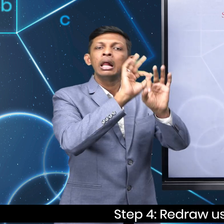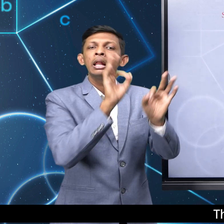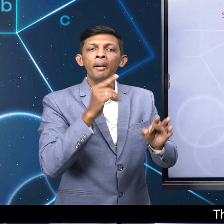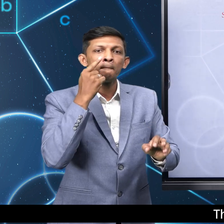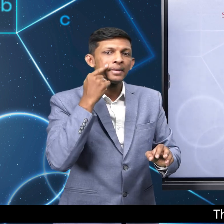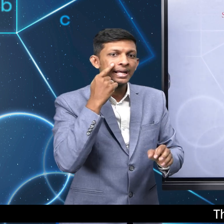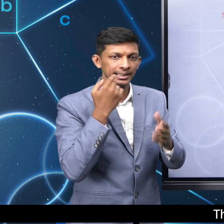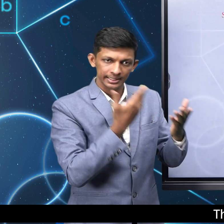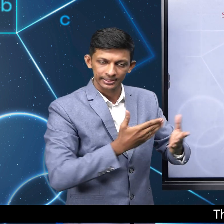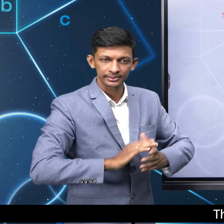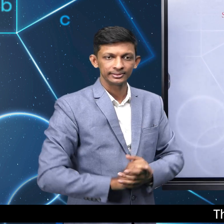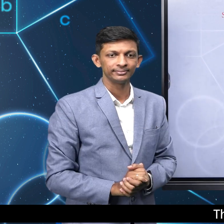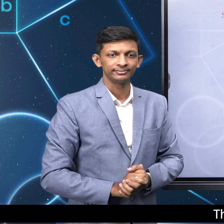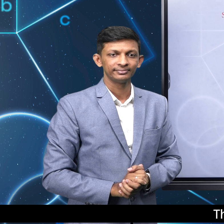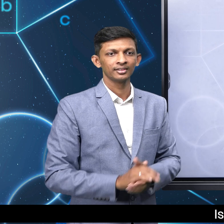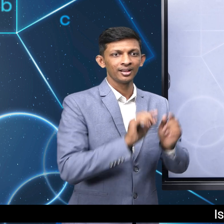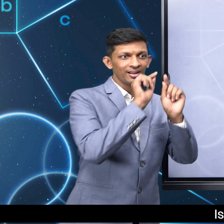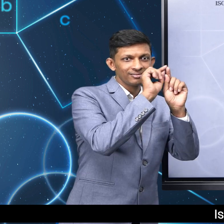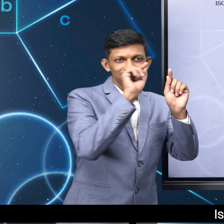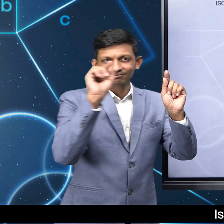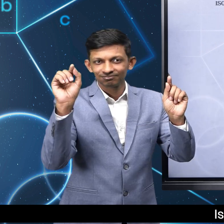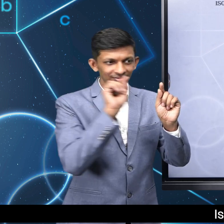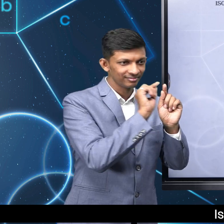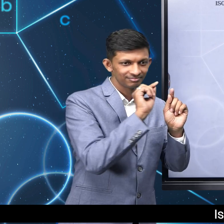The sketch is ready. Isometric sketches.